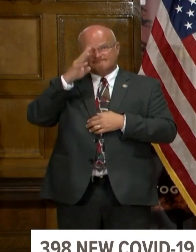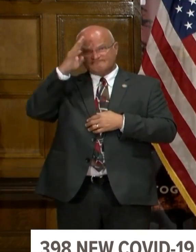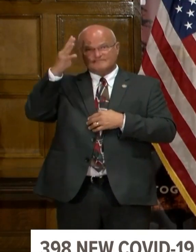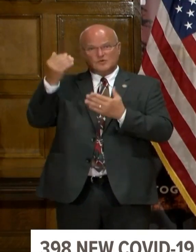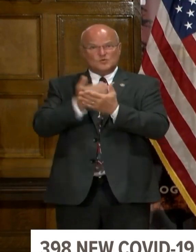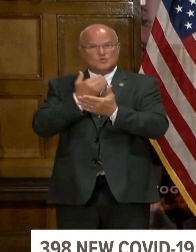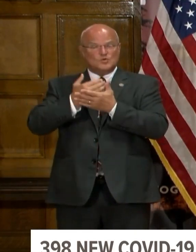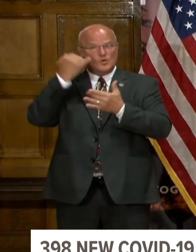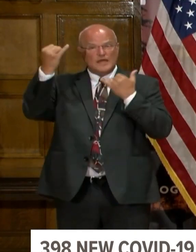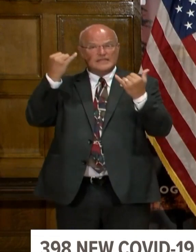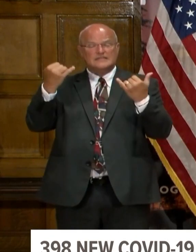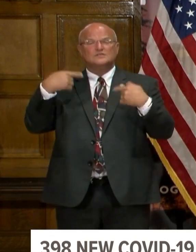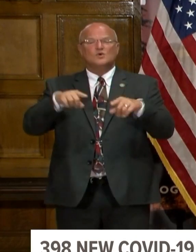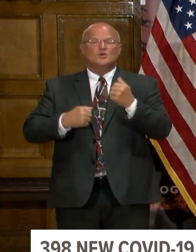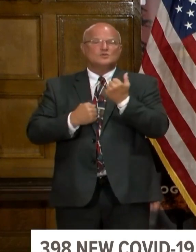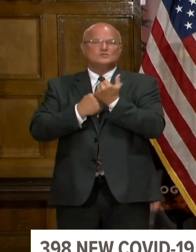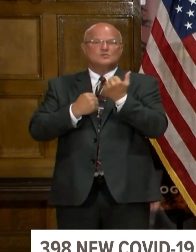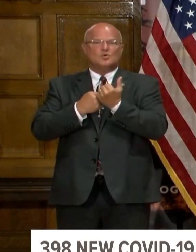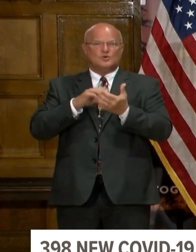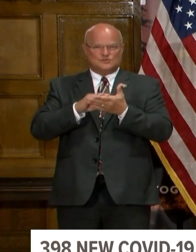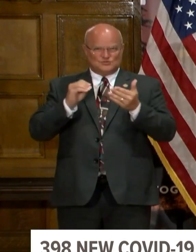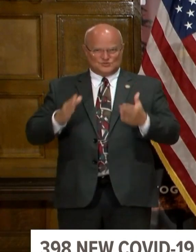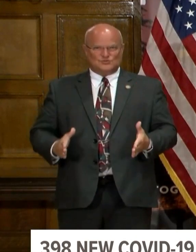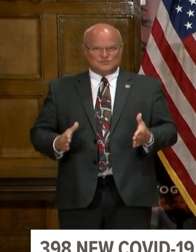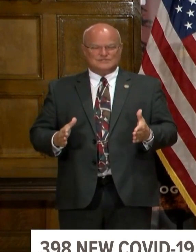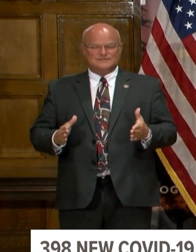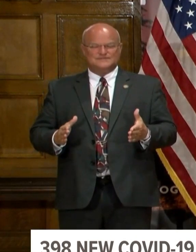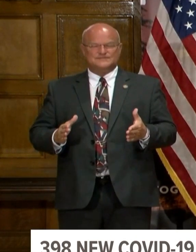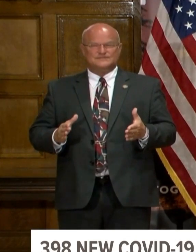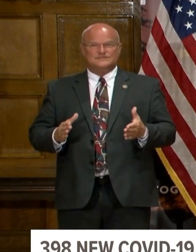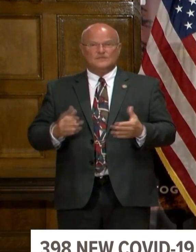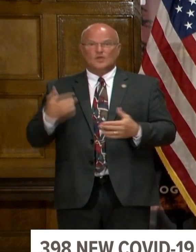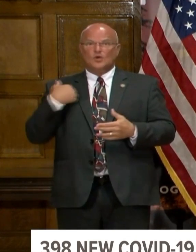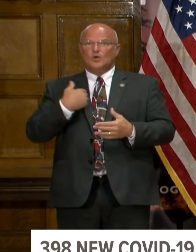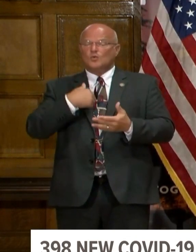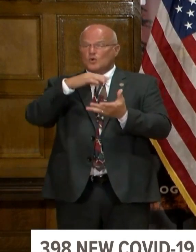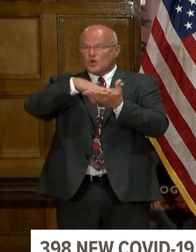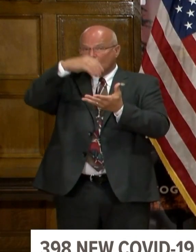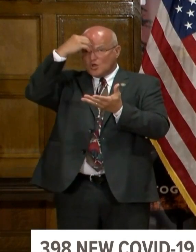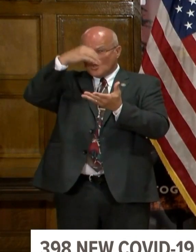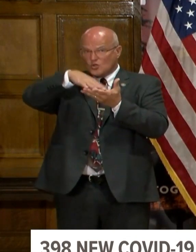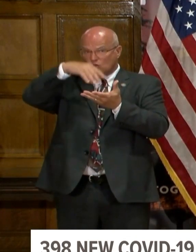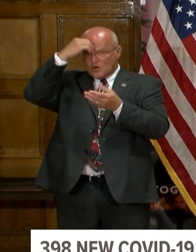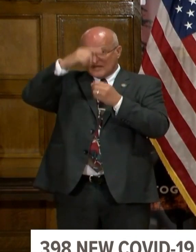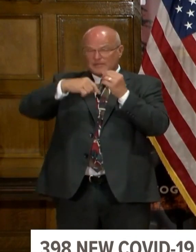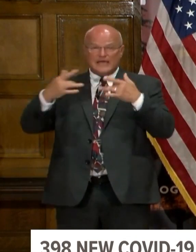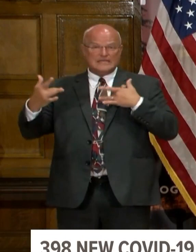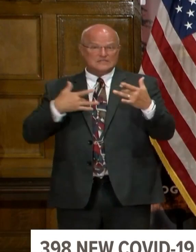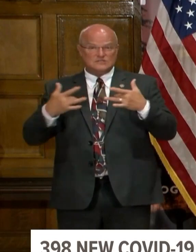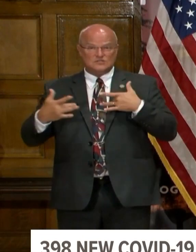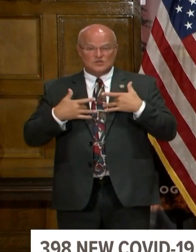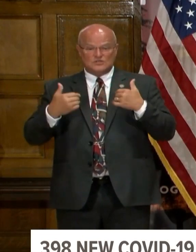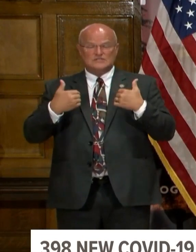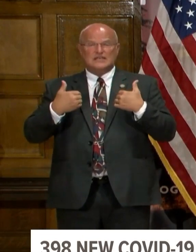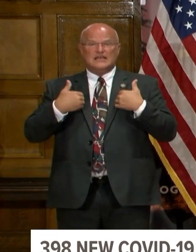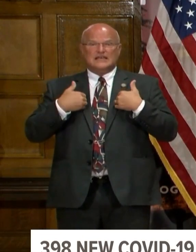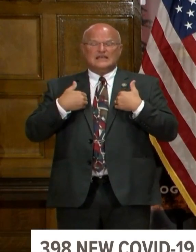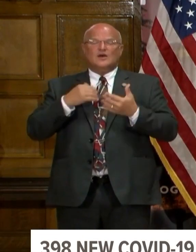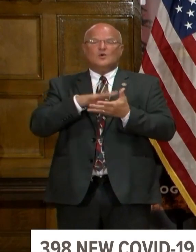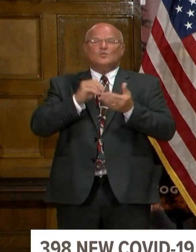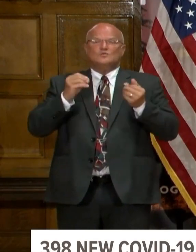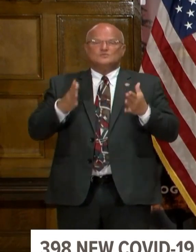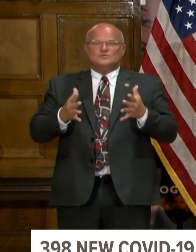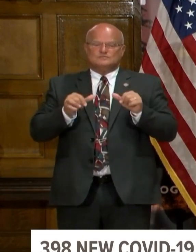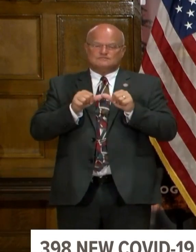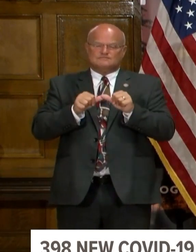new ideas in order to support students. We're learning a lot from them about concerns that they have for students to stay